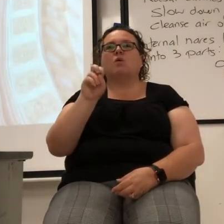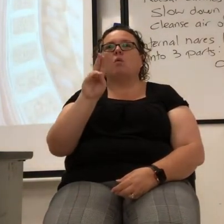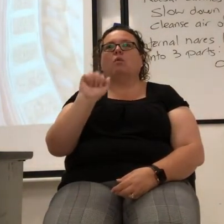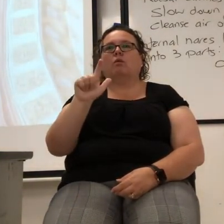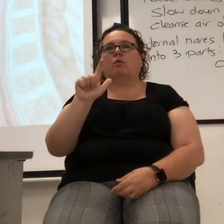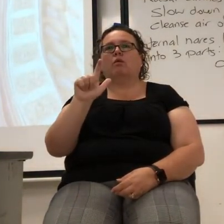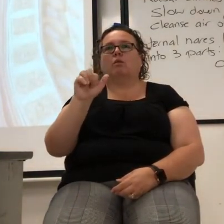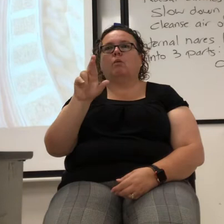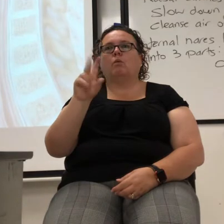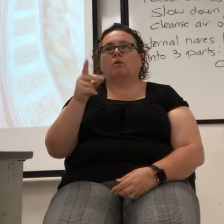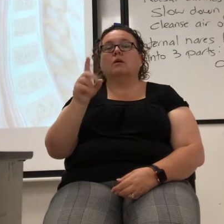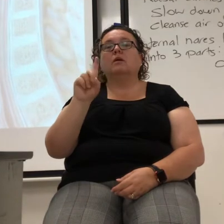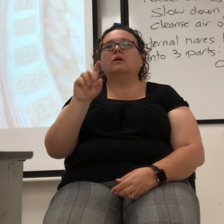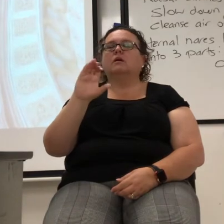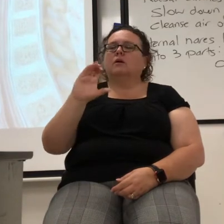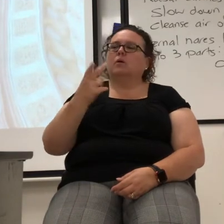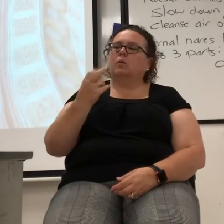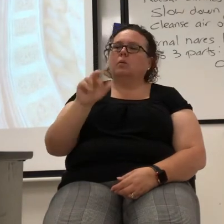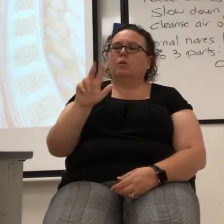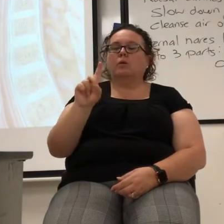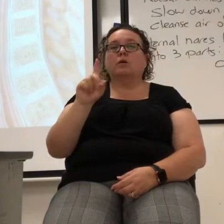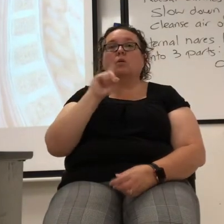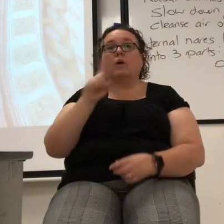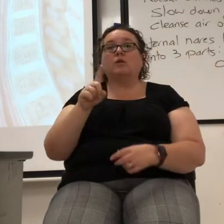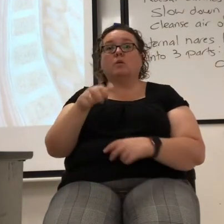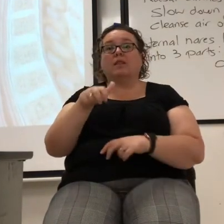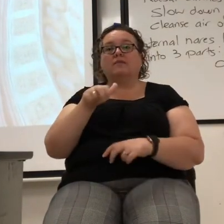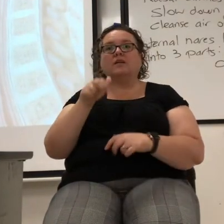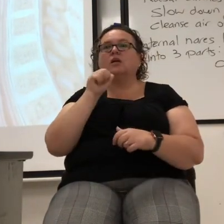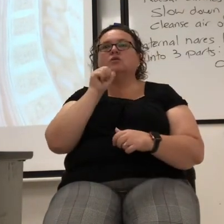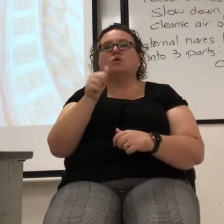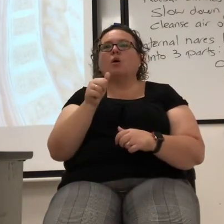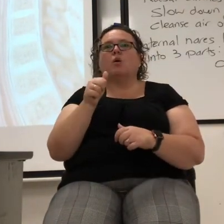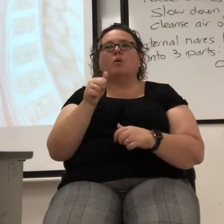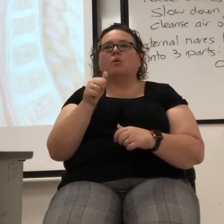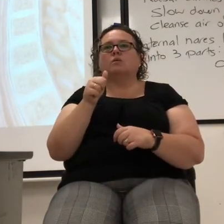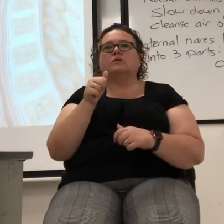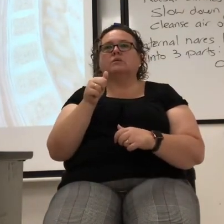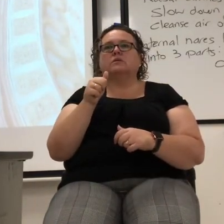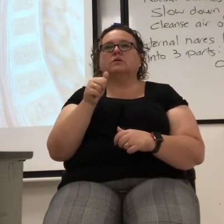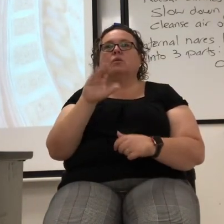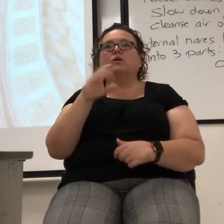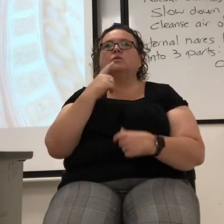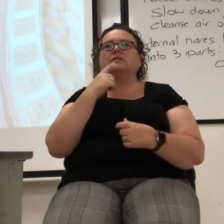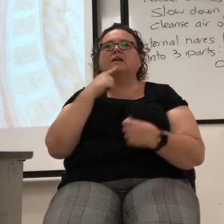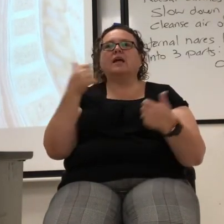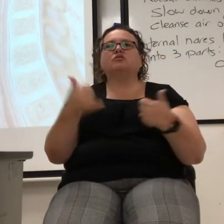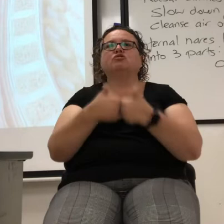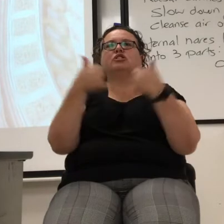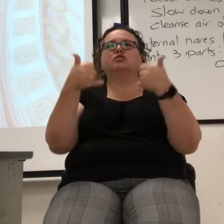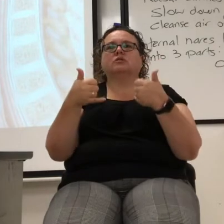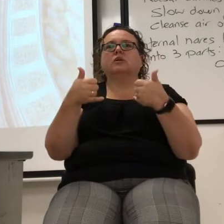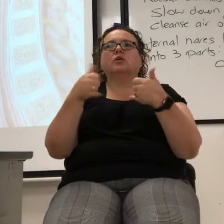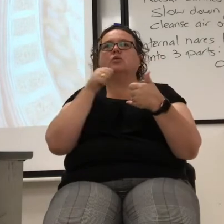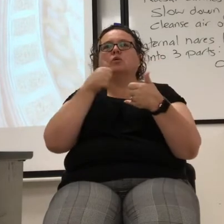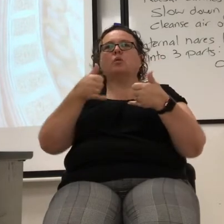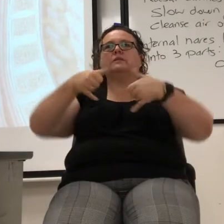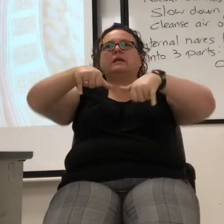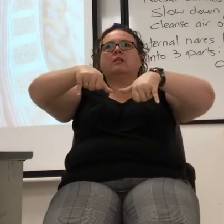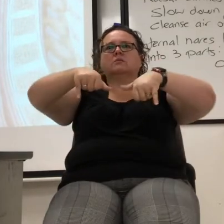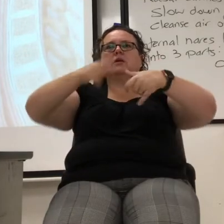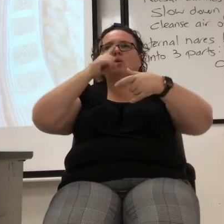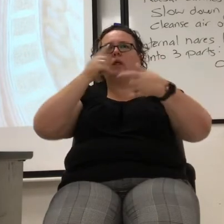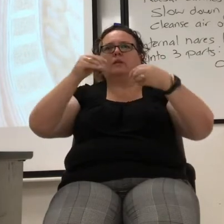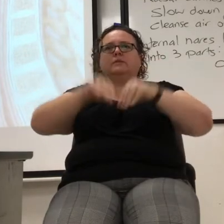say, when you lift it up, don't tilt. Like when you say cheers to someone, cheers. You don't tilt your glass, you'll spill your drink, right? Because